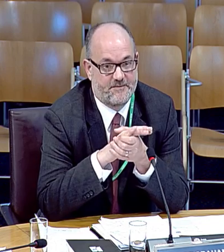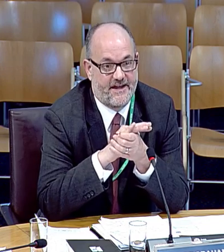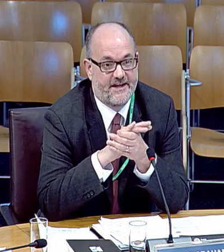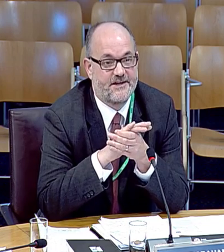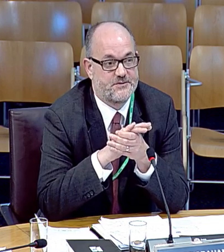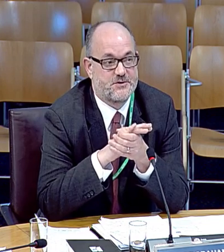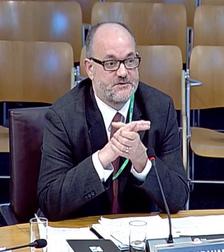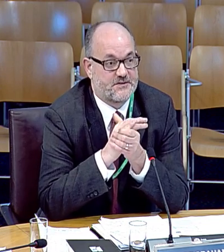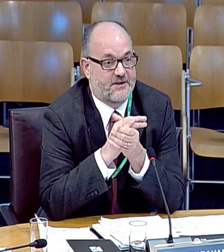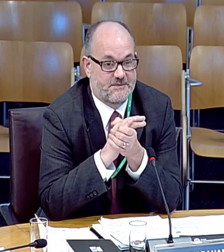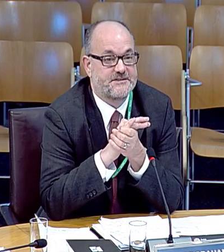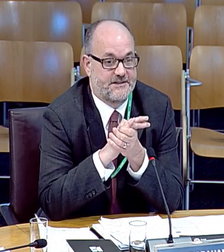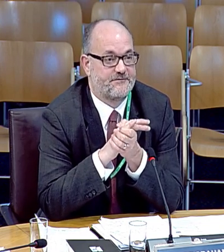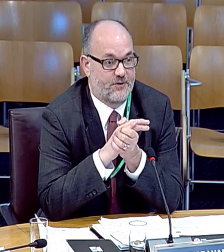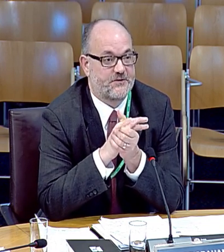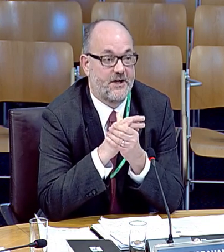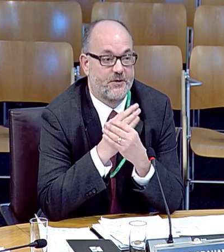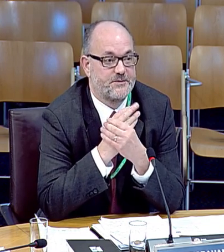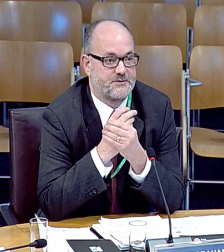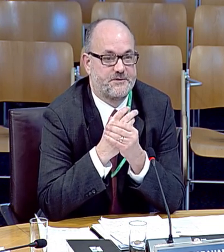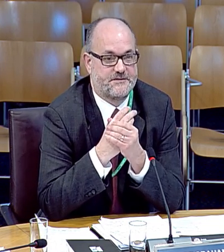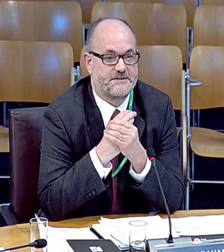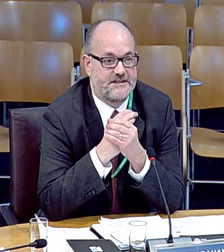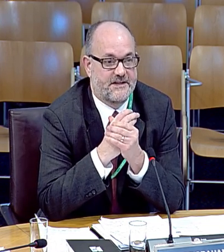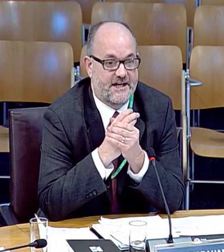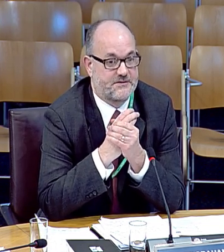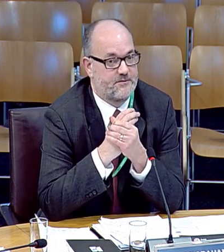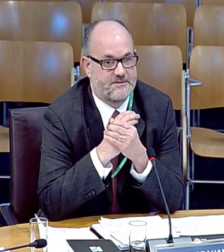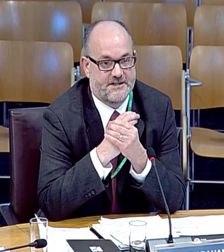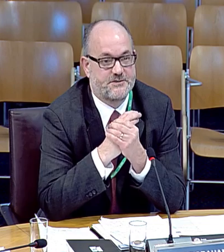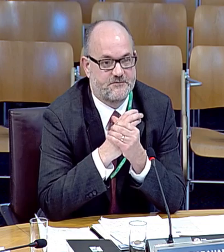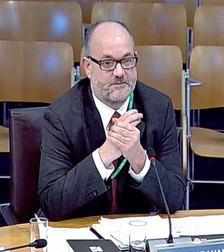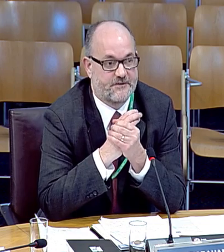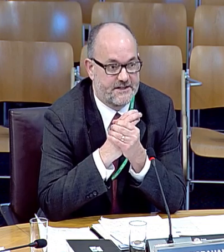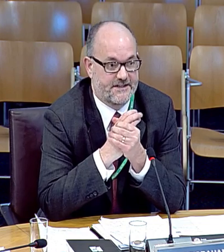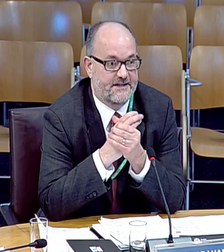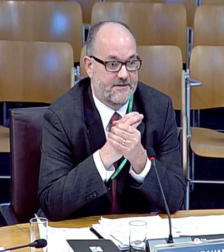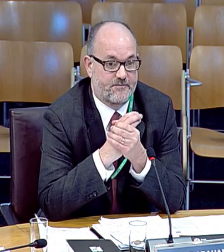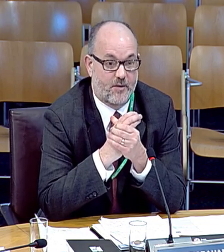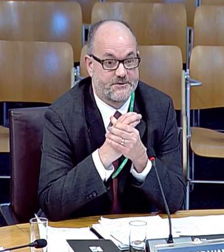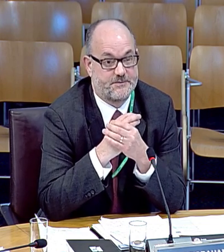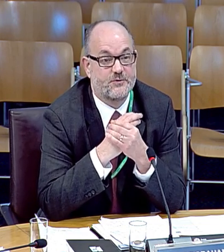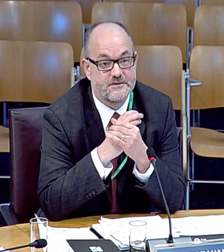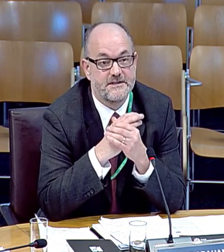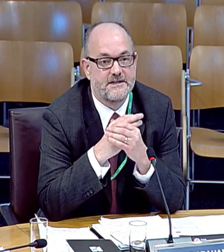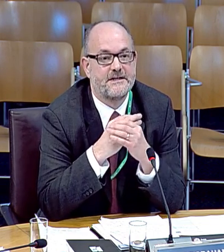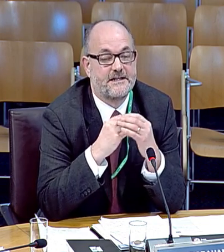there. The students are smart enough not to go to a university that has no reputation for providing proper support.